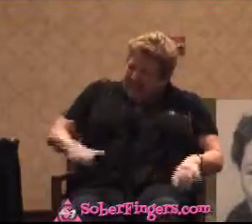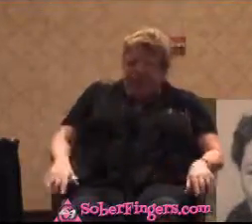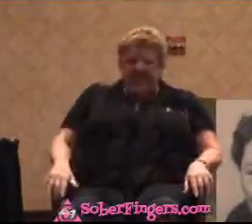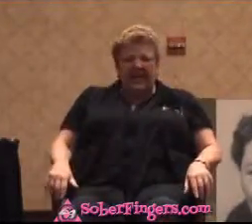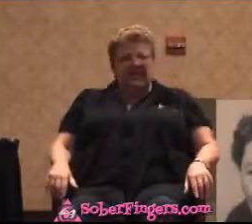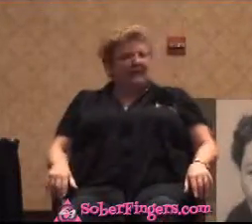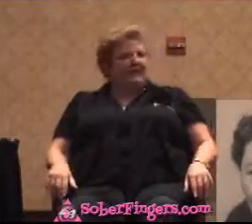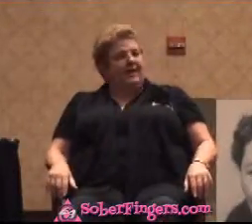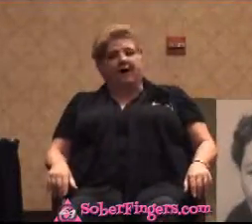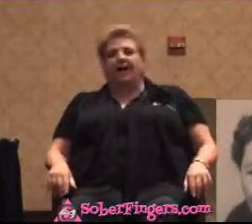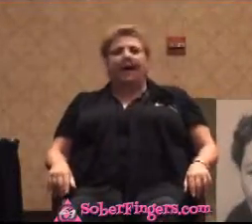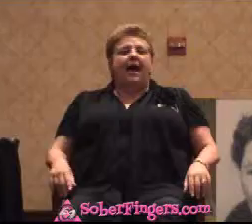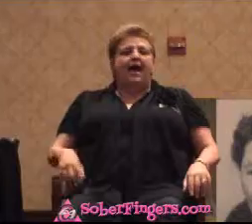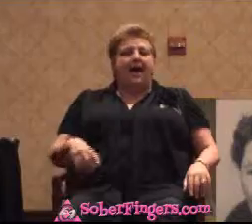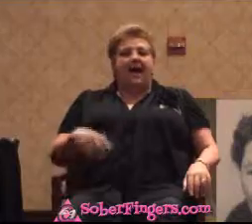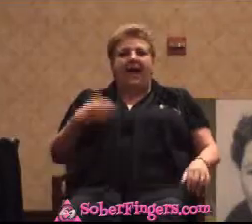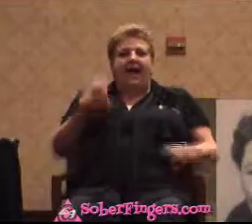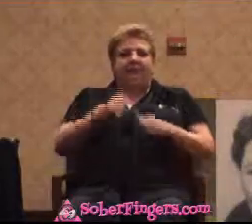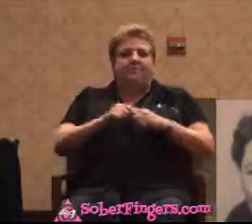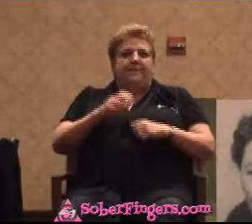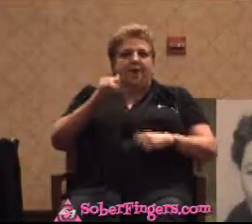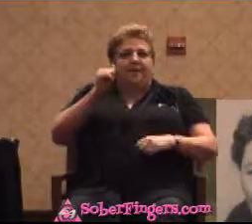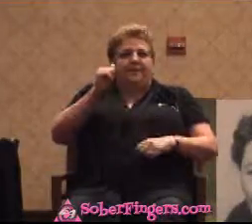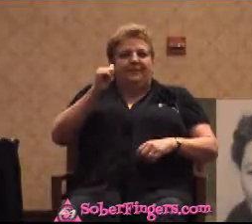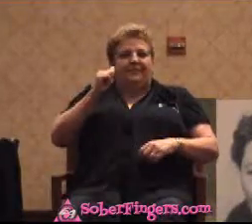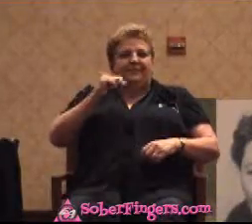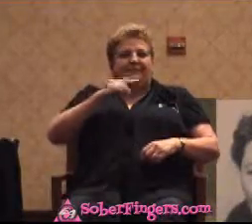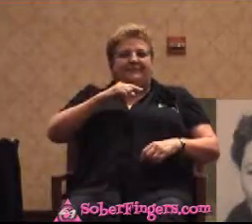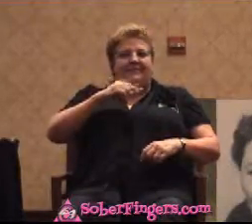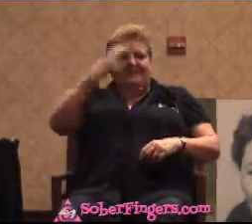And I remember Sister Frances Ellen going, "Get over here."